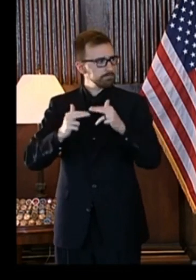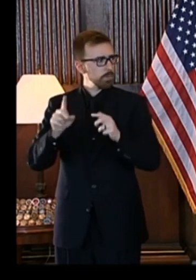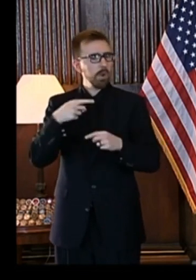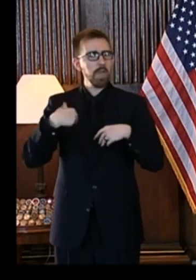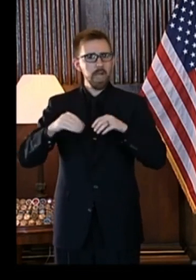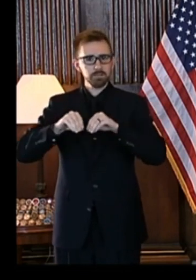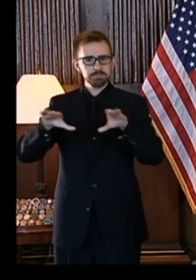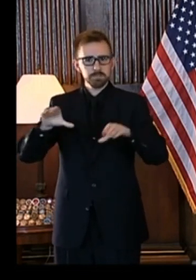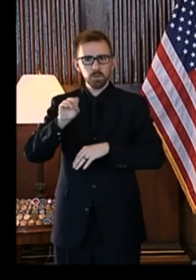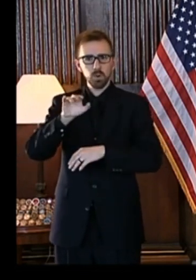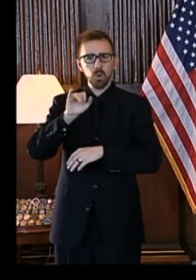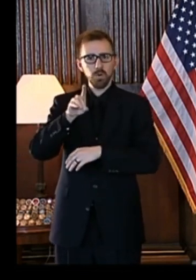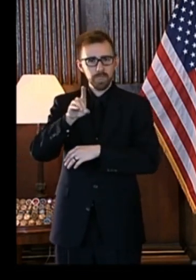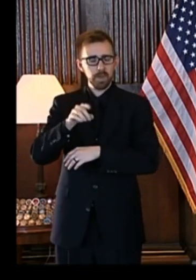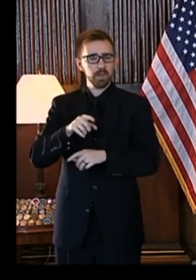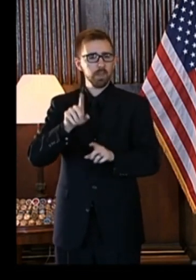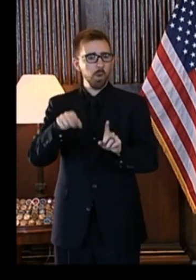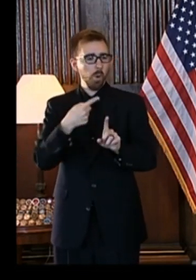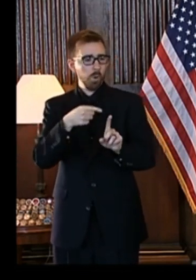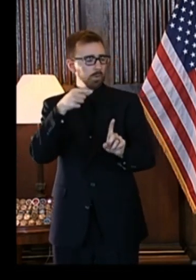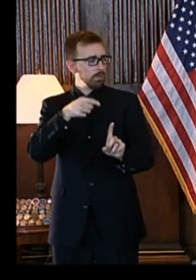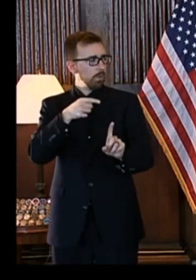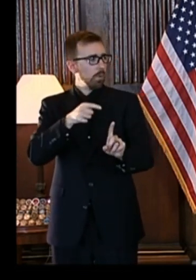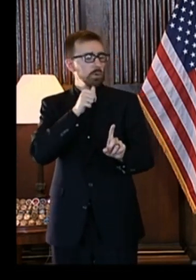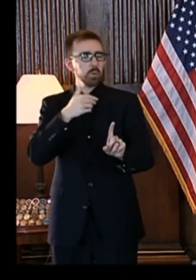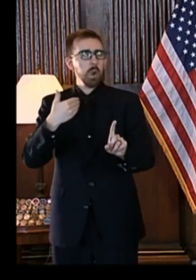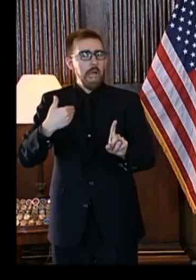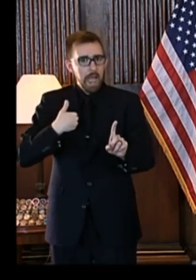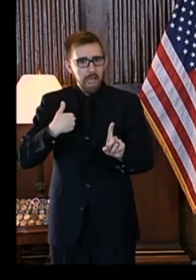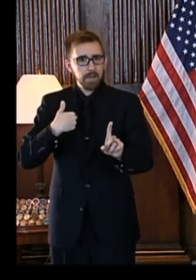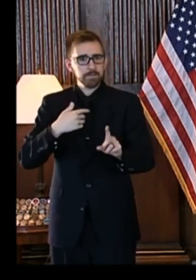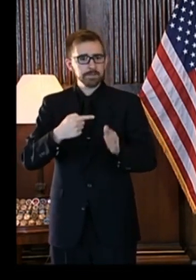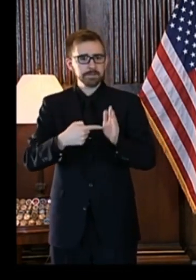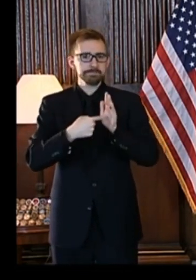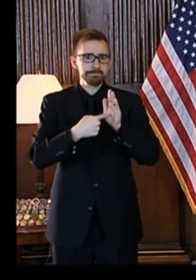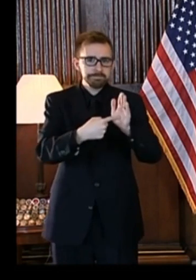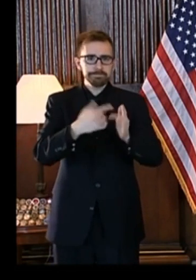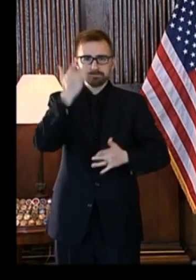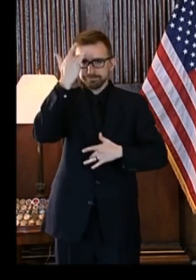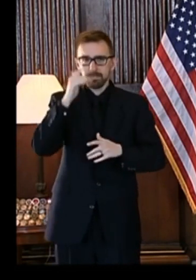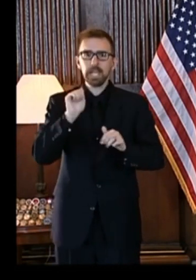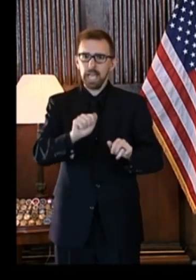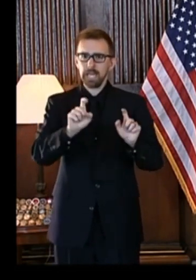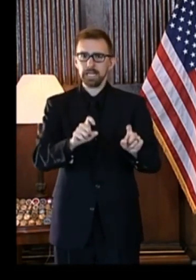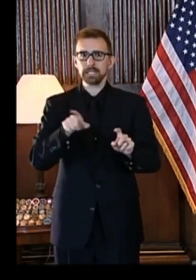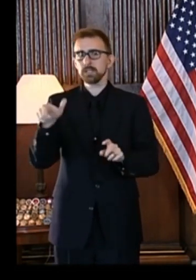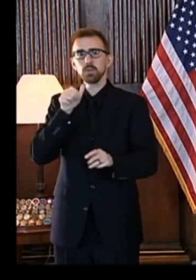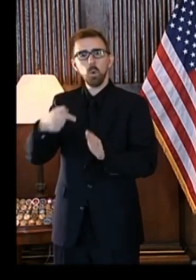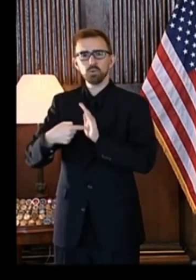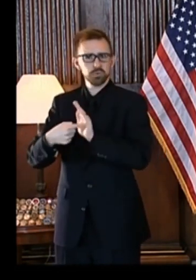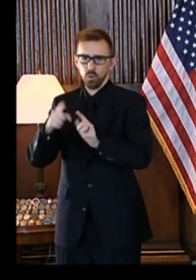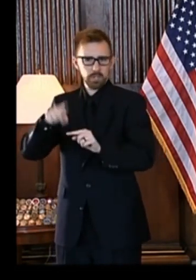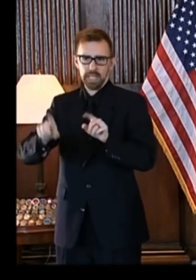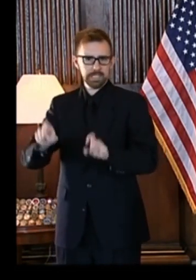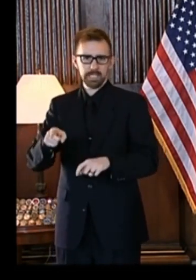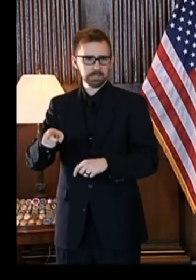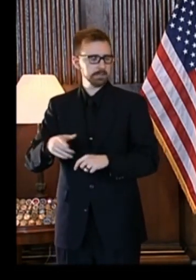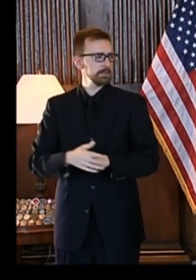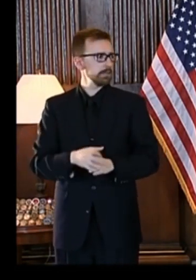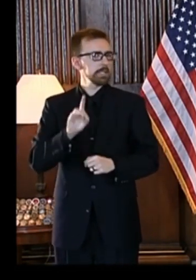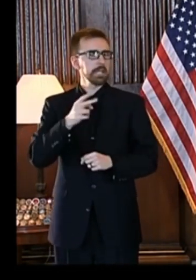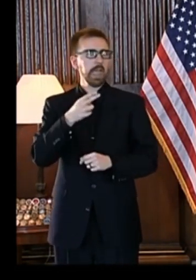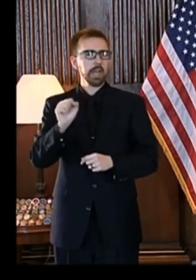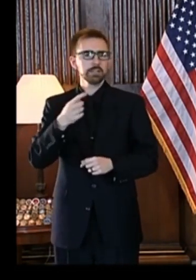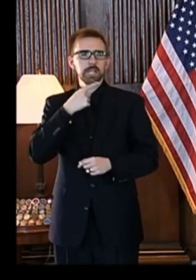of COVID-19, only those residents with symptoms are able to be tested. DHSS has confirmed this is due to